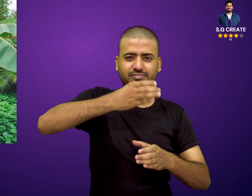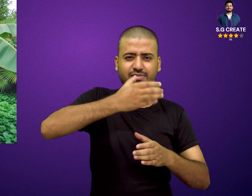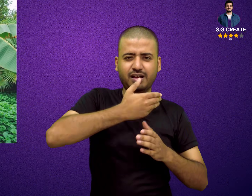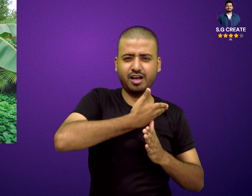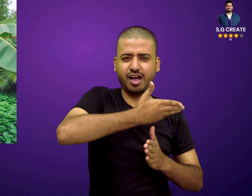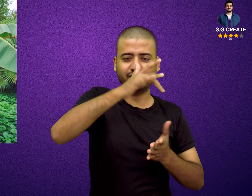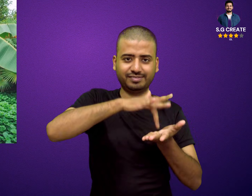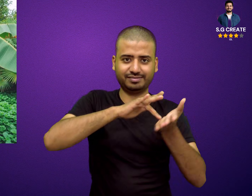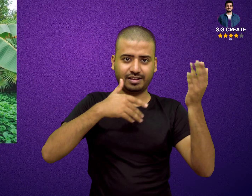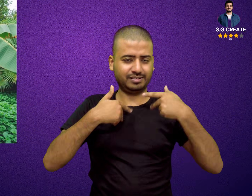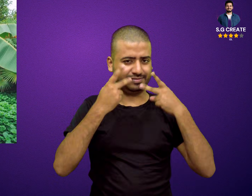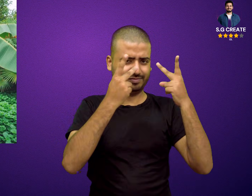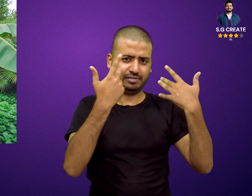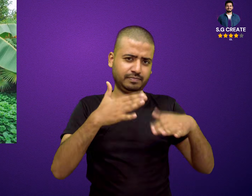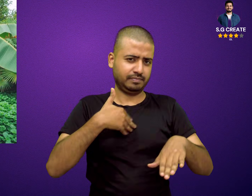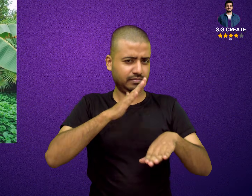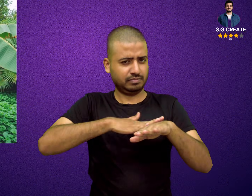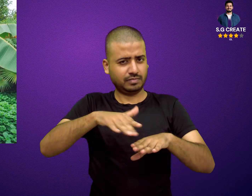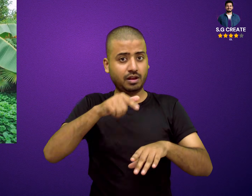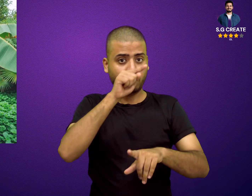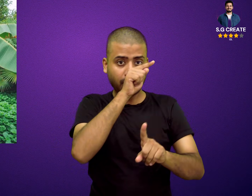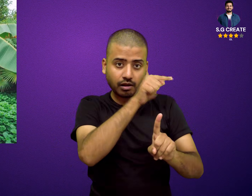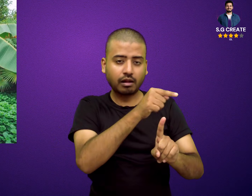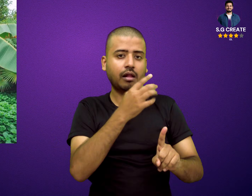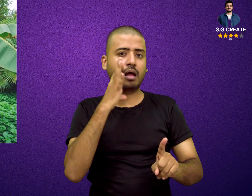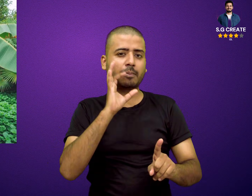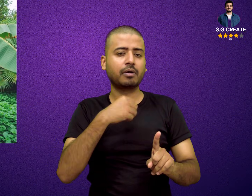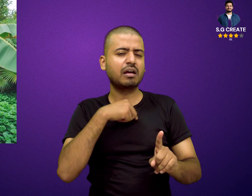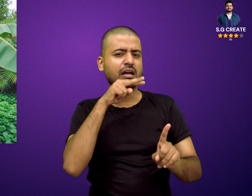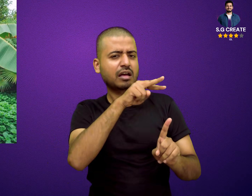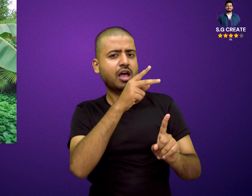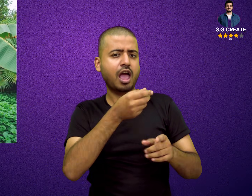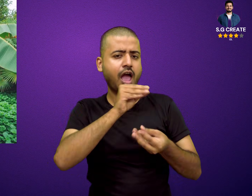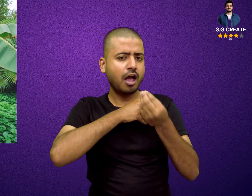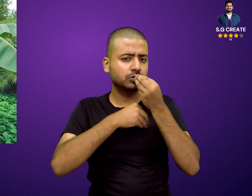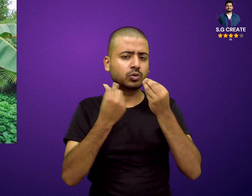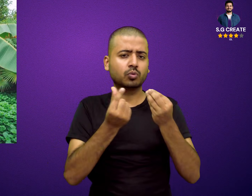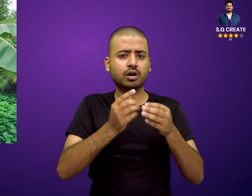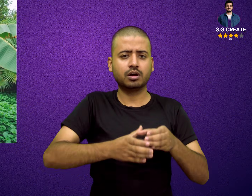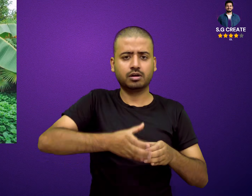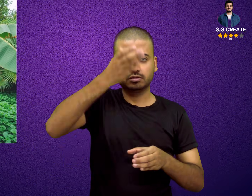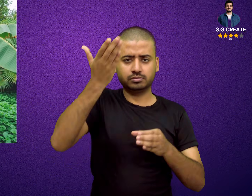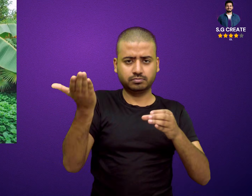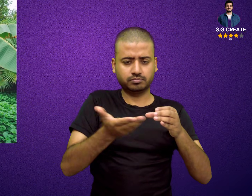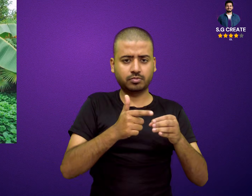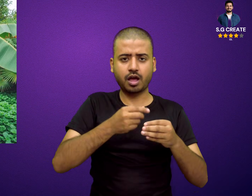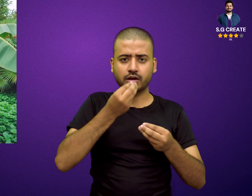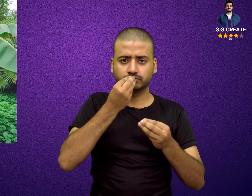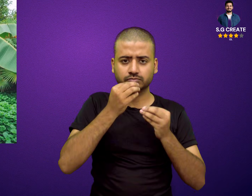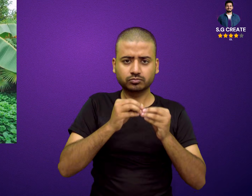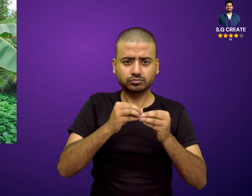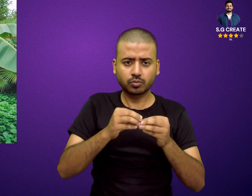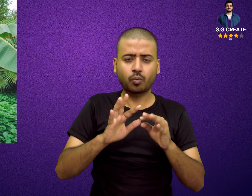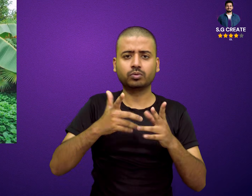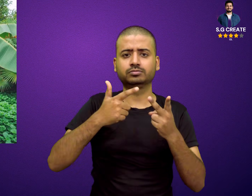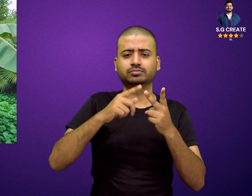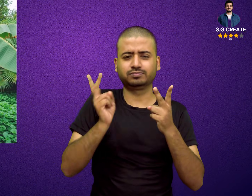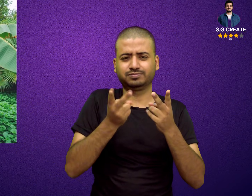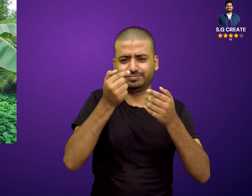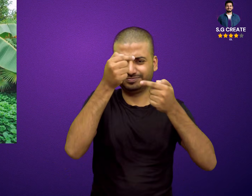detoxification, and digestive health. This traditional remedy, often referred to as vashathan to drink in South Indian culture, utilizes